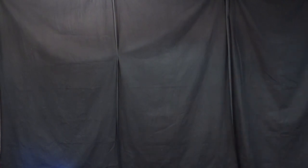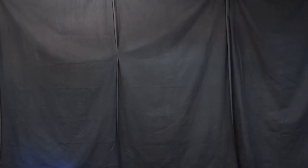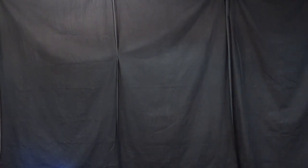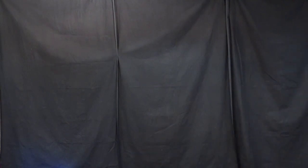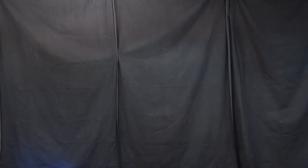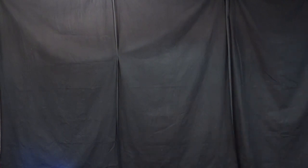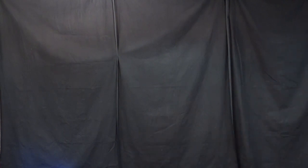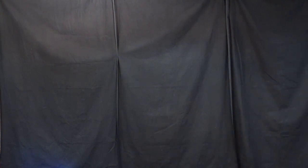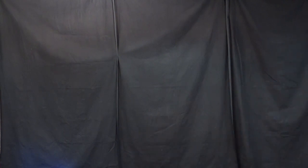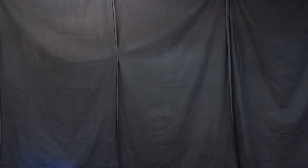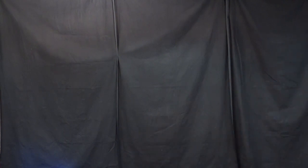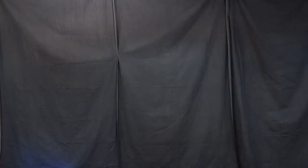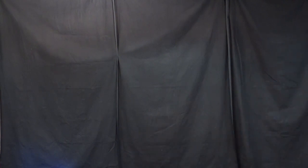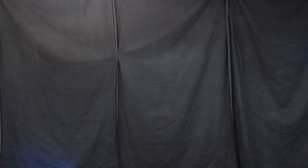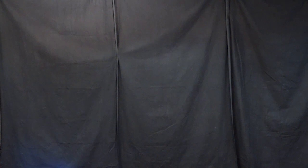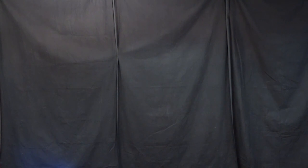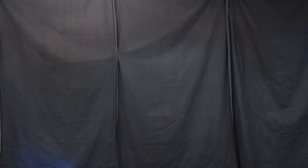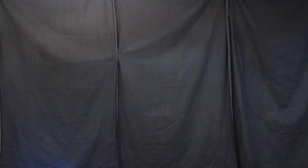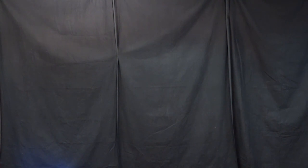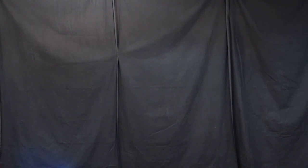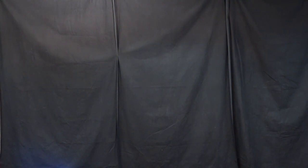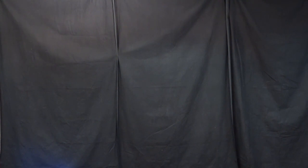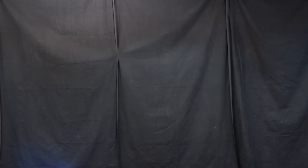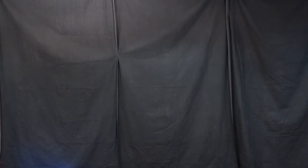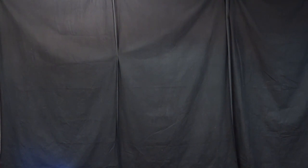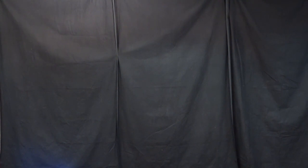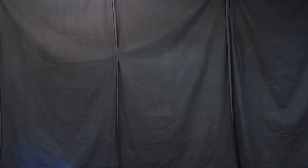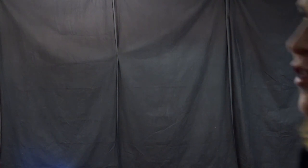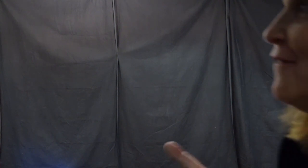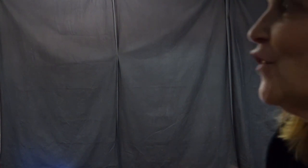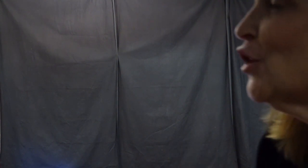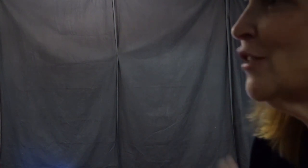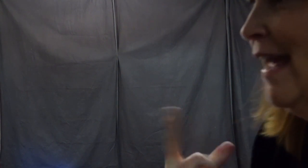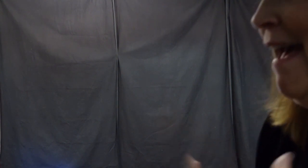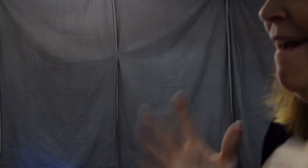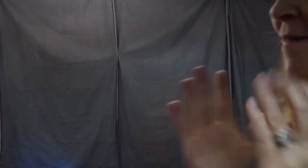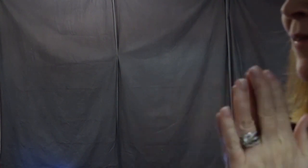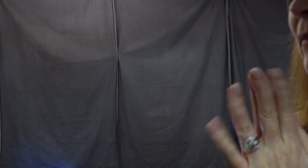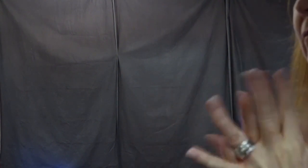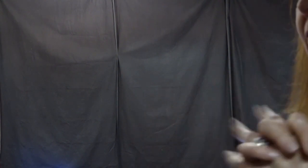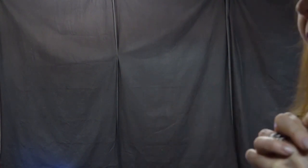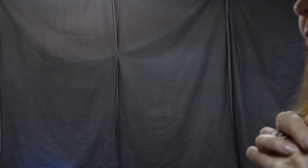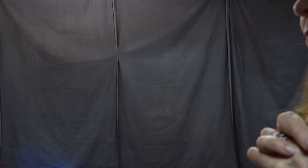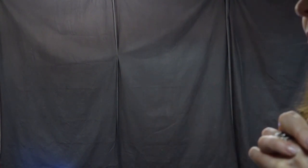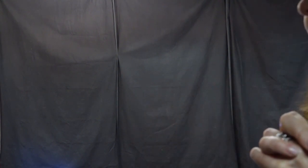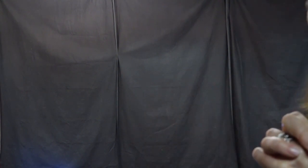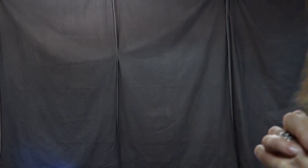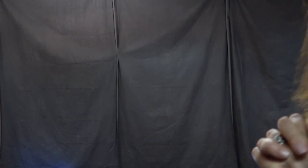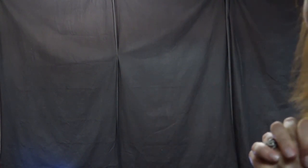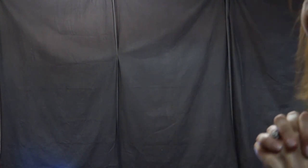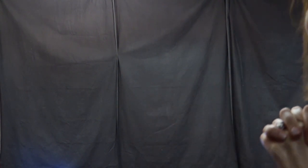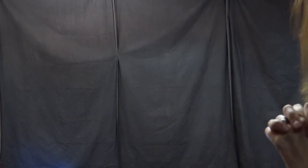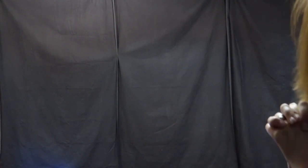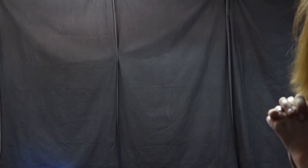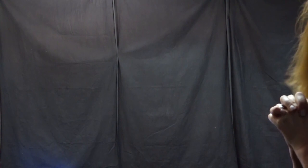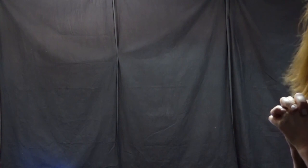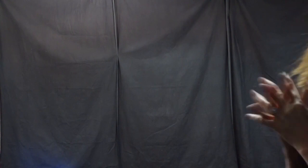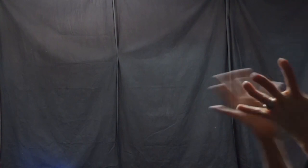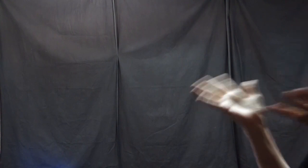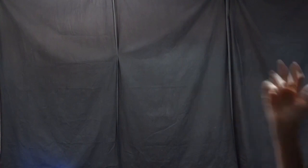gosh. We've gotten a lot more relaxed. We with it got at a this lot more. point. Oh my Yeah, gosh, for the sure. first half. I know. So I think, Yeah, we unless could you guys do want to this.